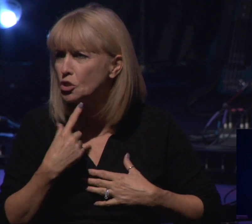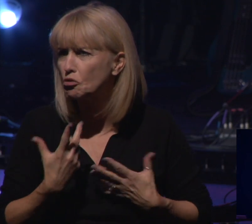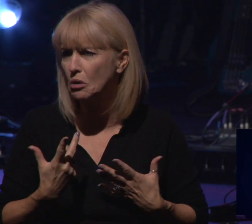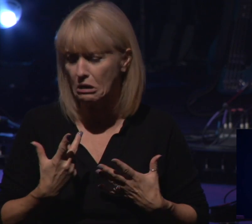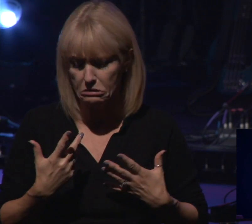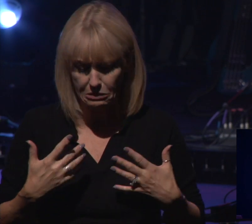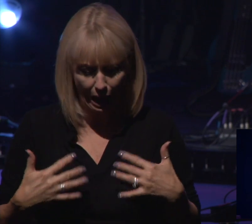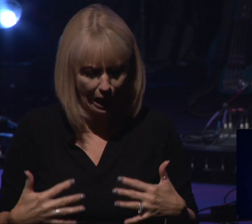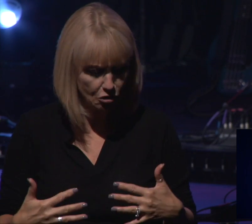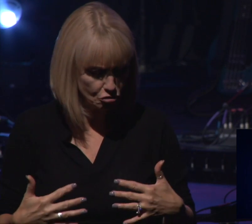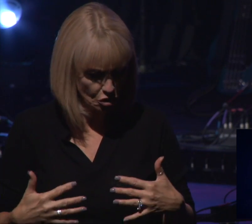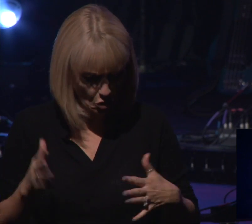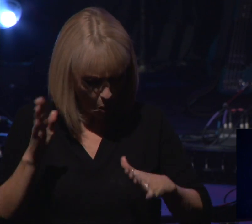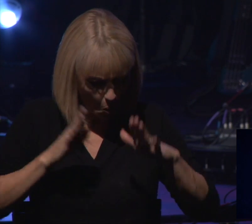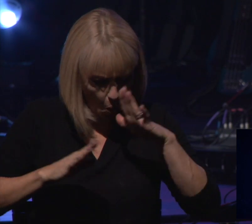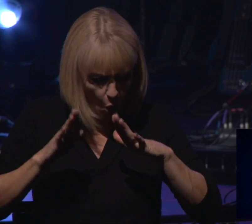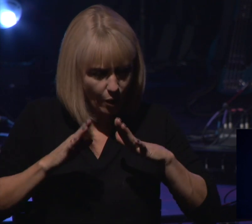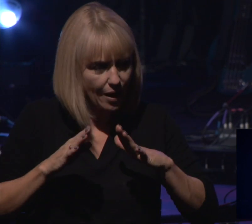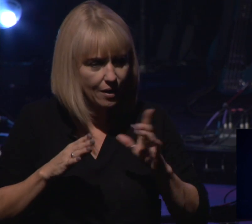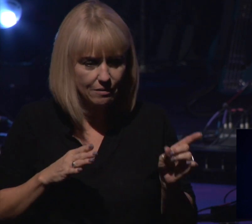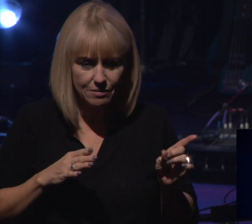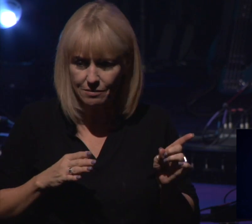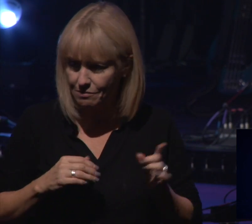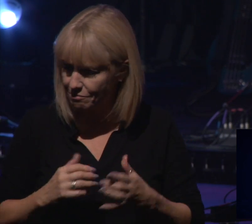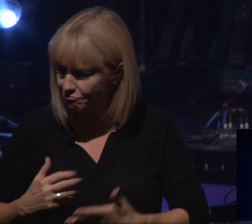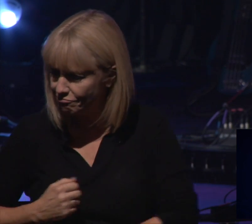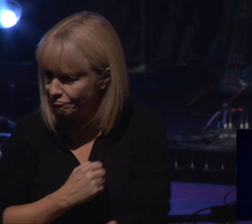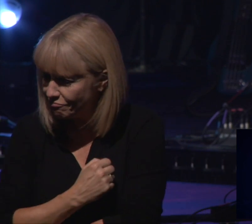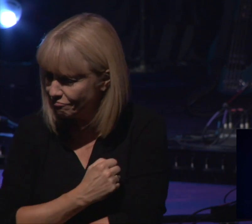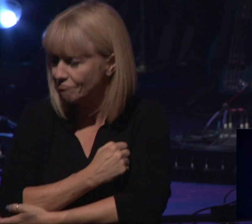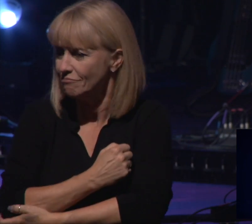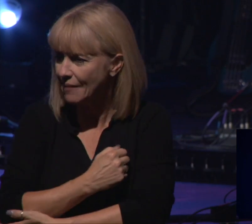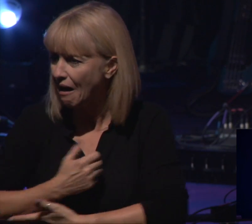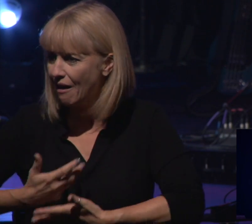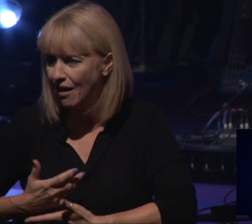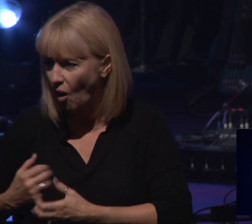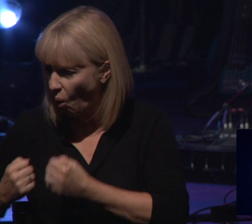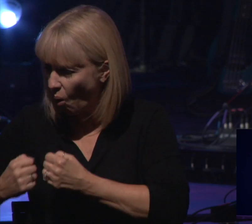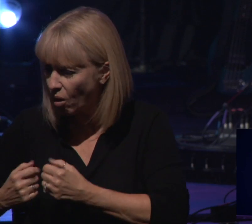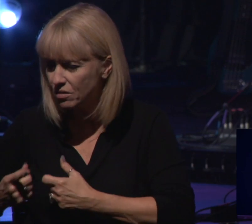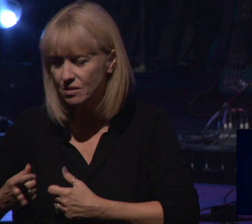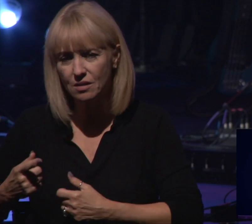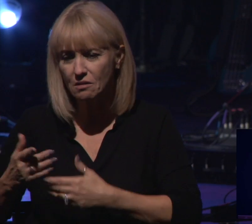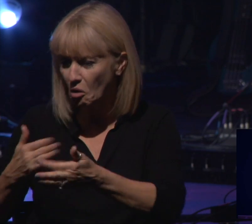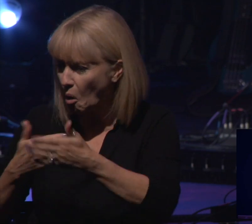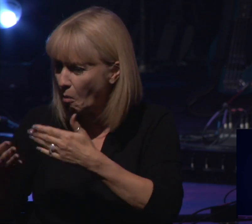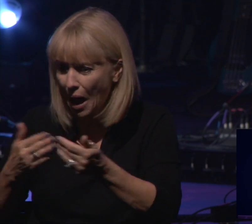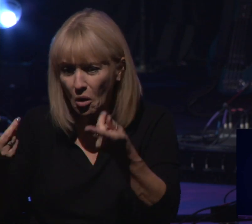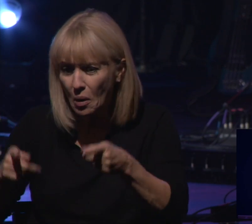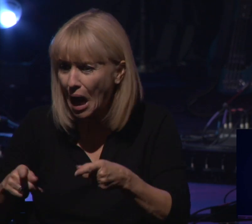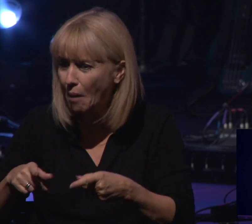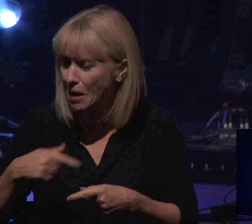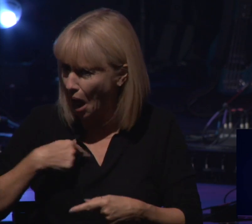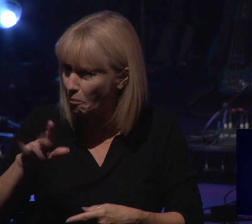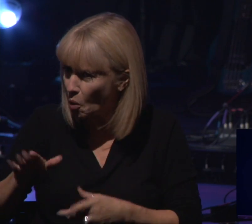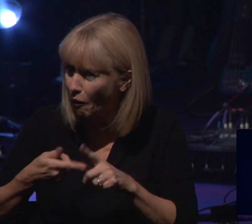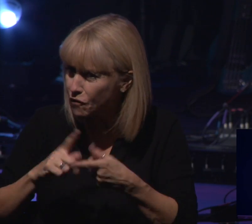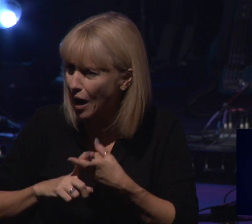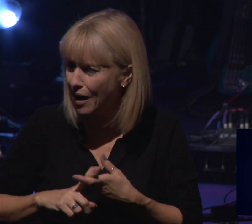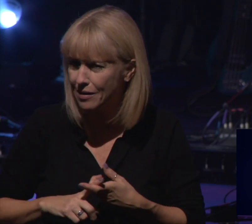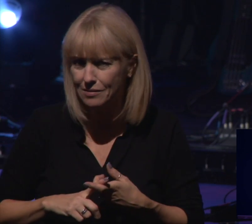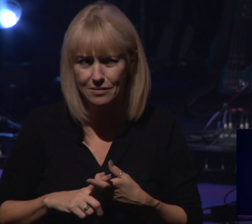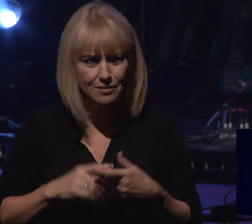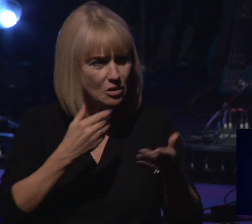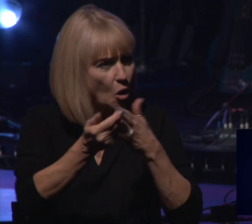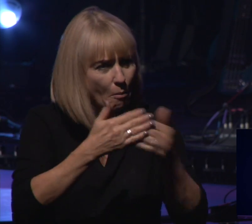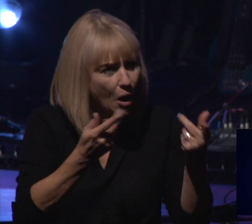get depressed, we get discouraged, we get anxious, we get worried. But a commitment says sickness and health, no matter what, I'm